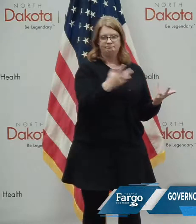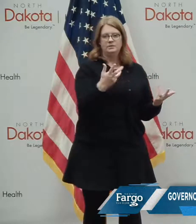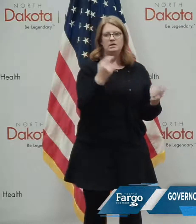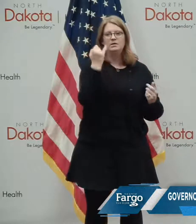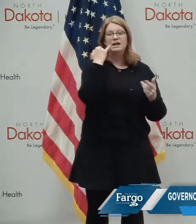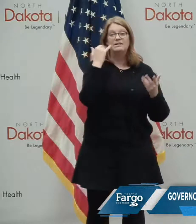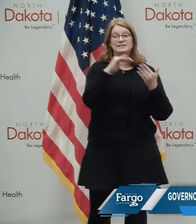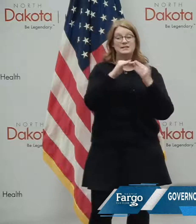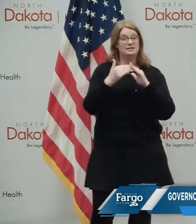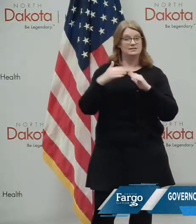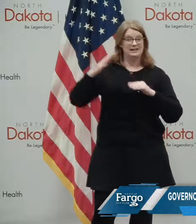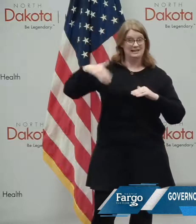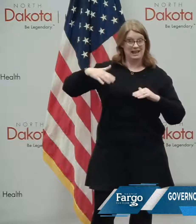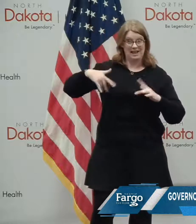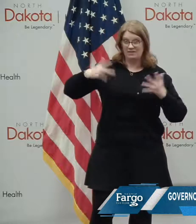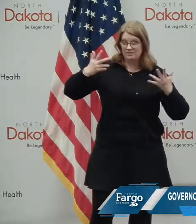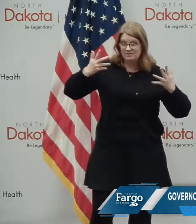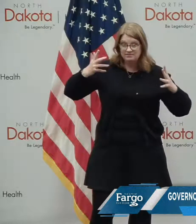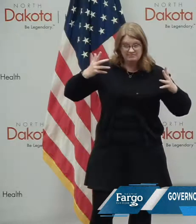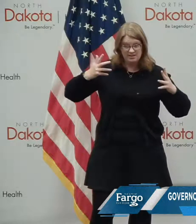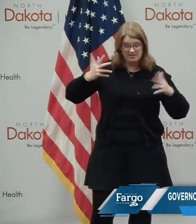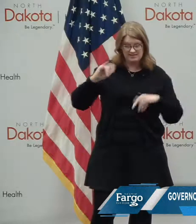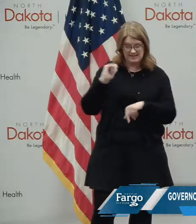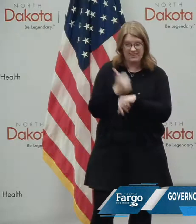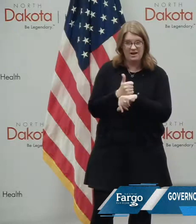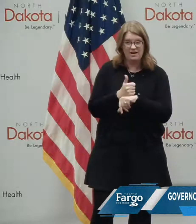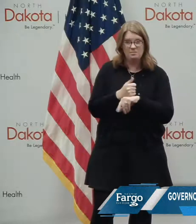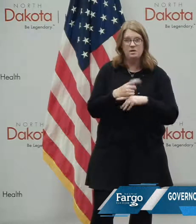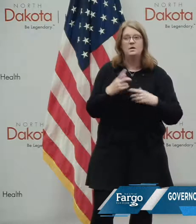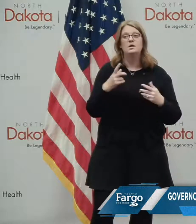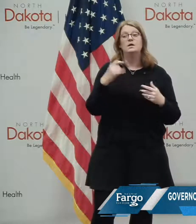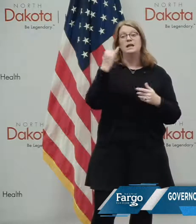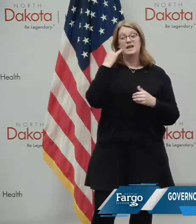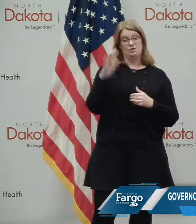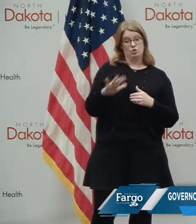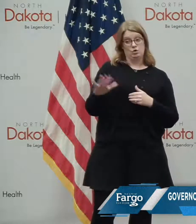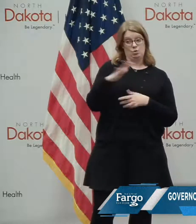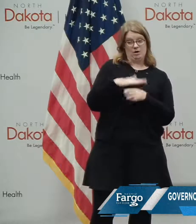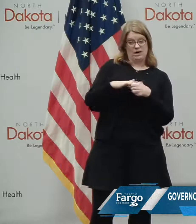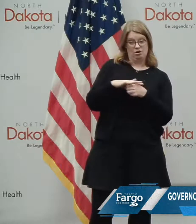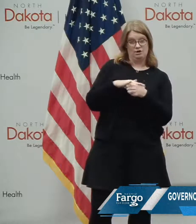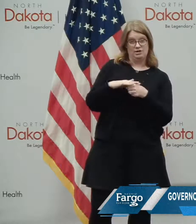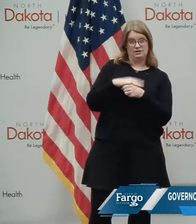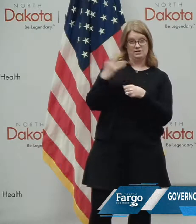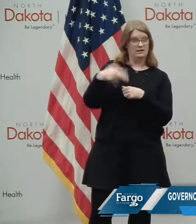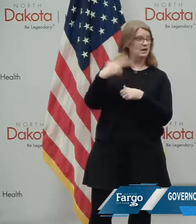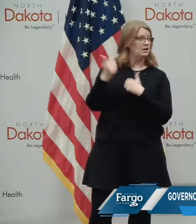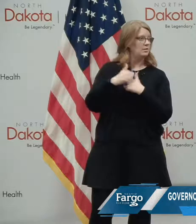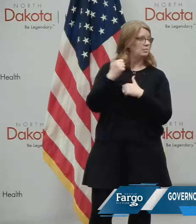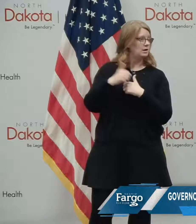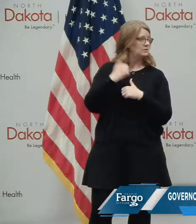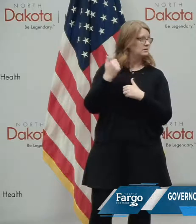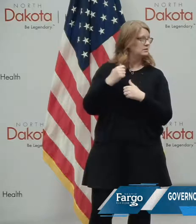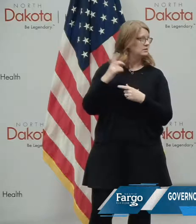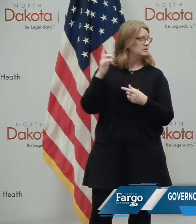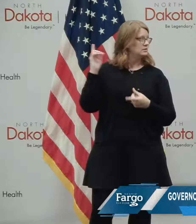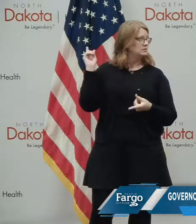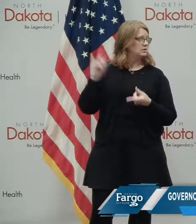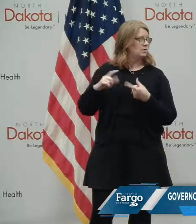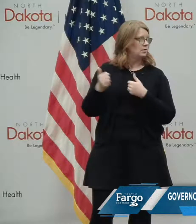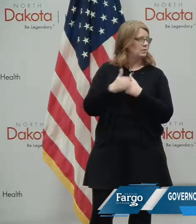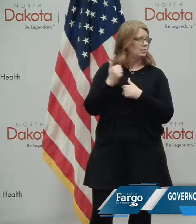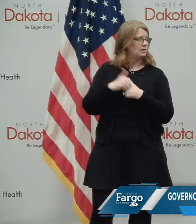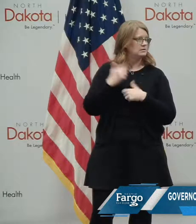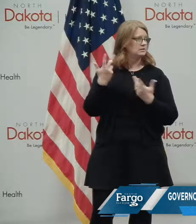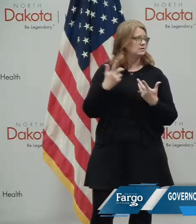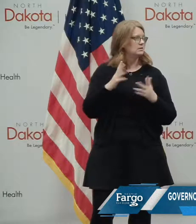you're in an area of high risk, creating that additional compartmentalization so that you lower the spread of the risk. Obviously, in